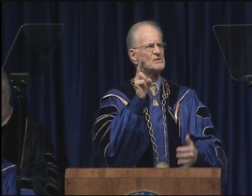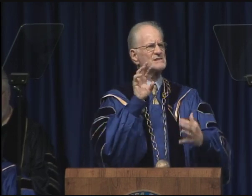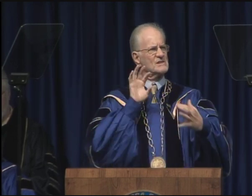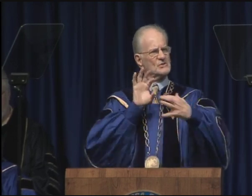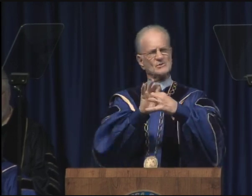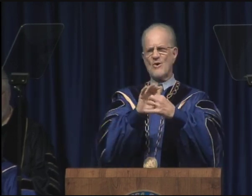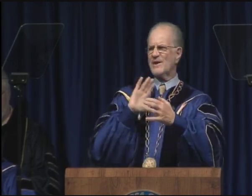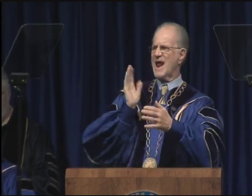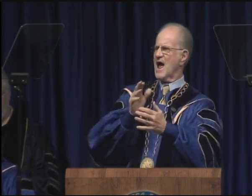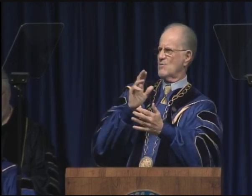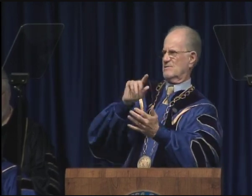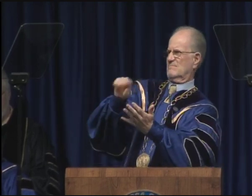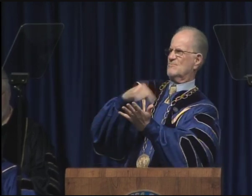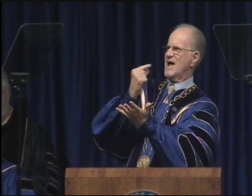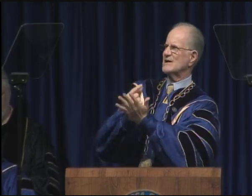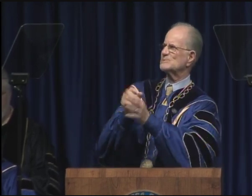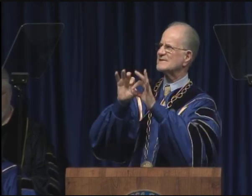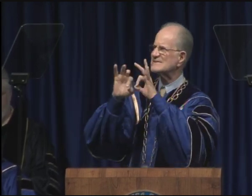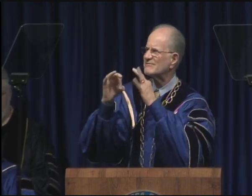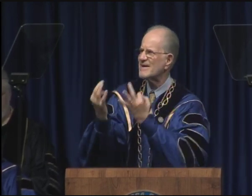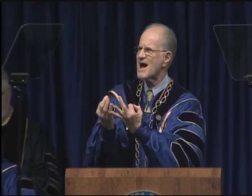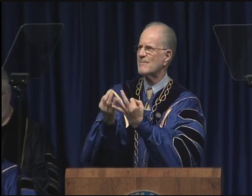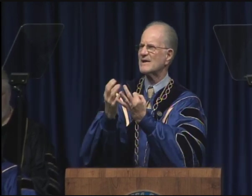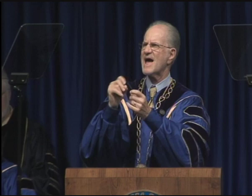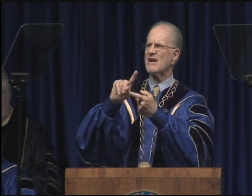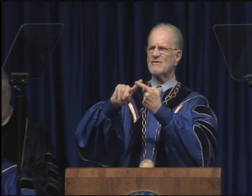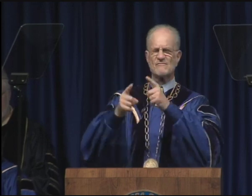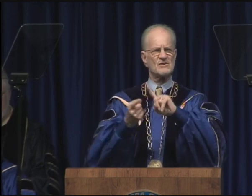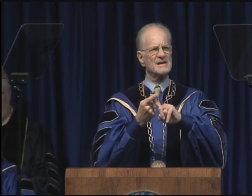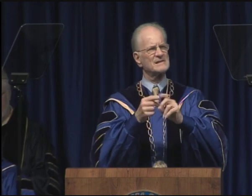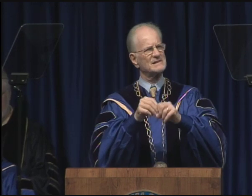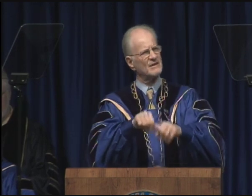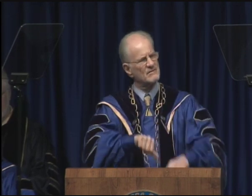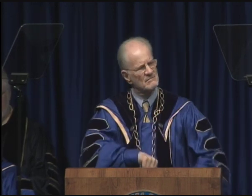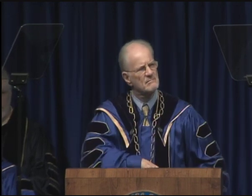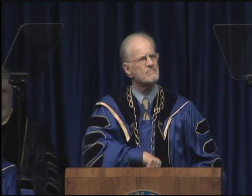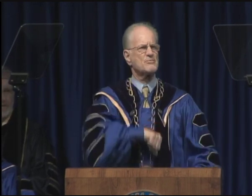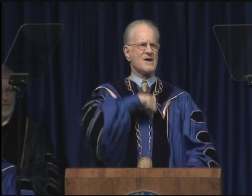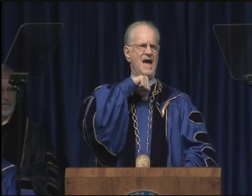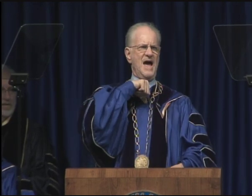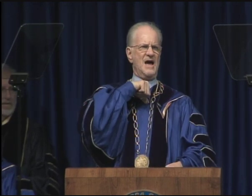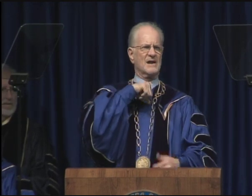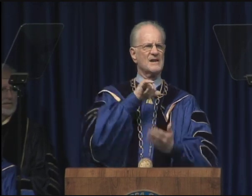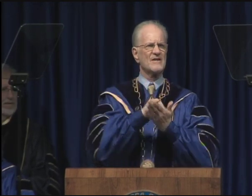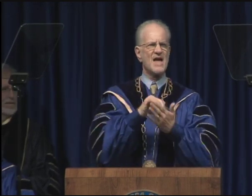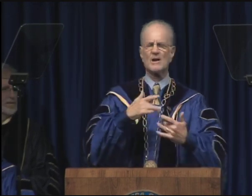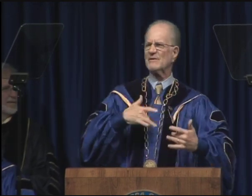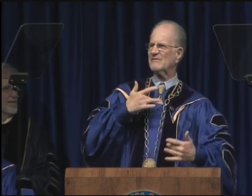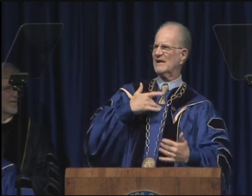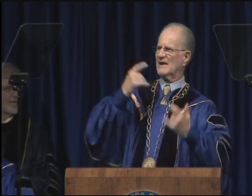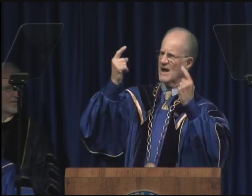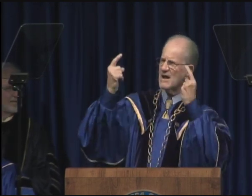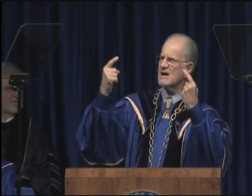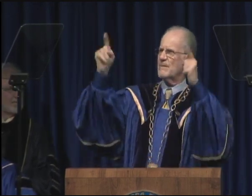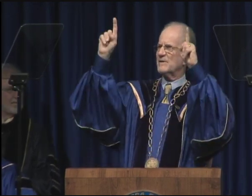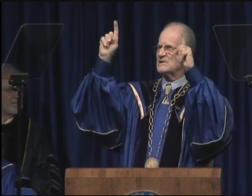Those of us from Gallaudet University join our graduates' families and friends in the pride we all feel